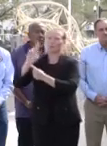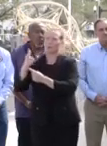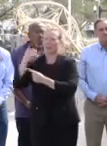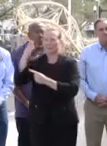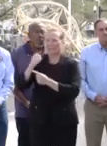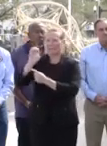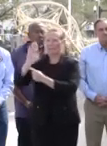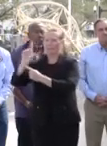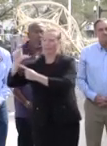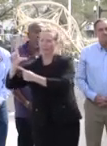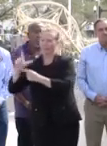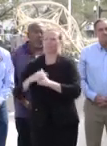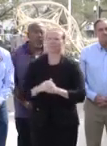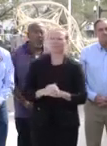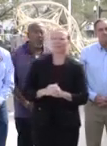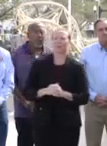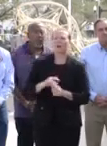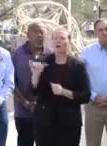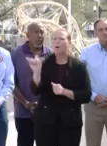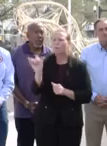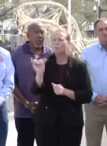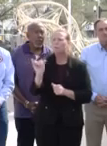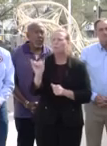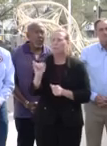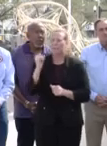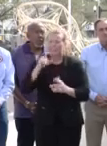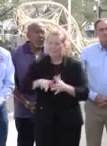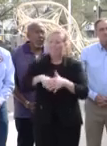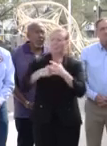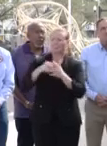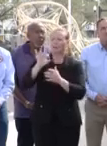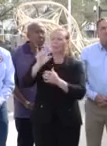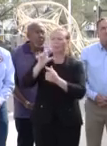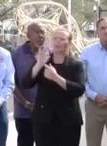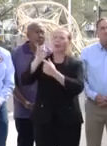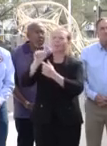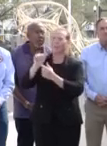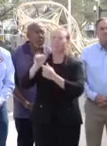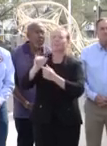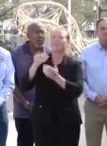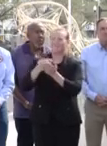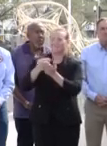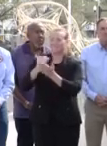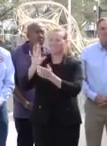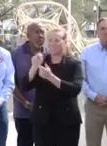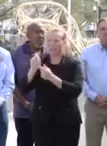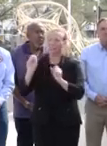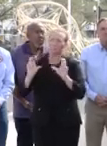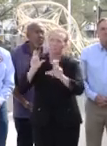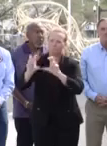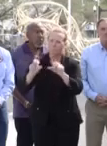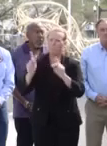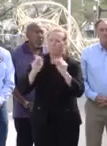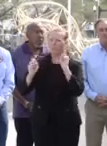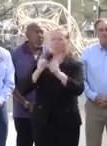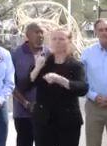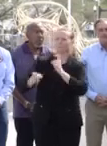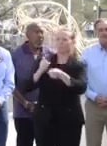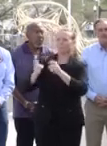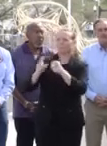floridajobs.org/EBL. We've also activated the Florida Disaster Fund, where people can make tax-deductible